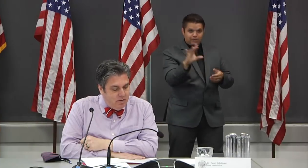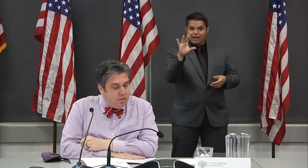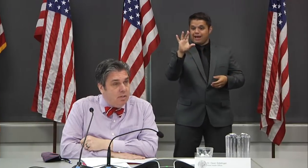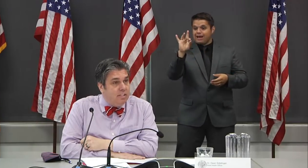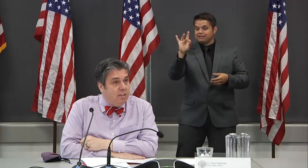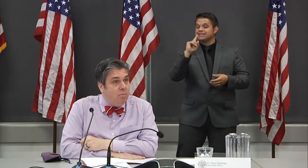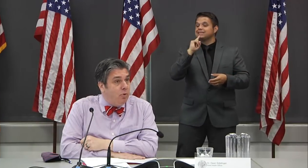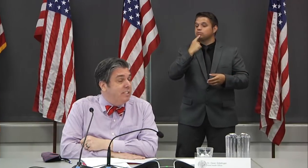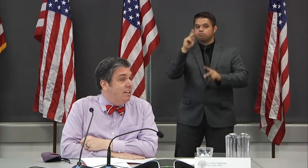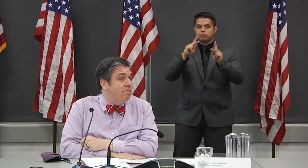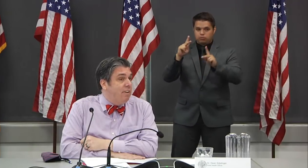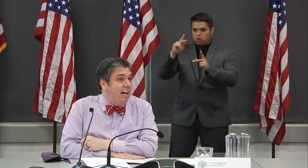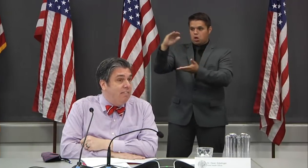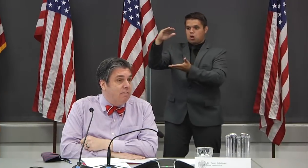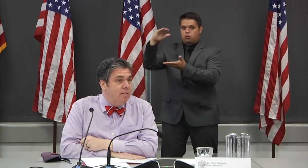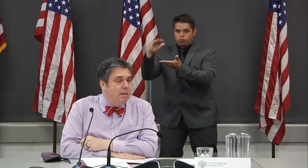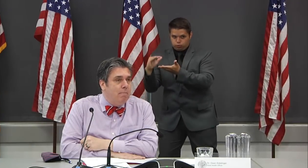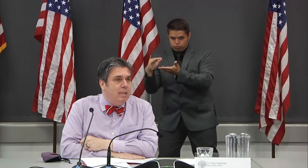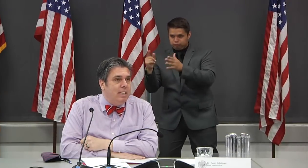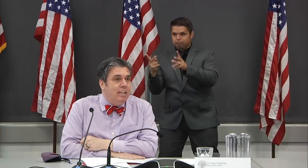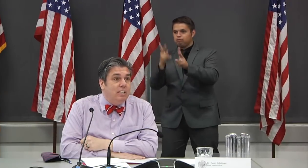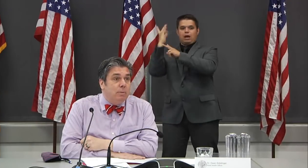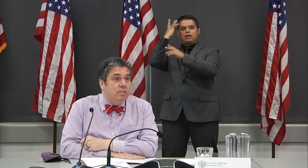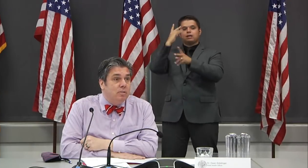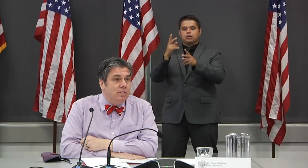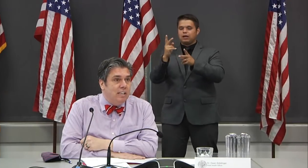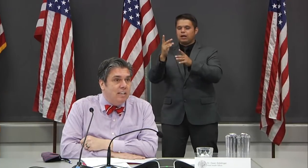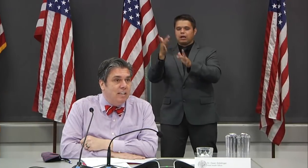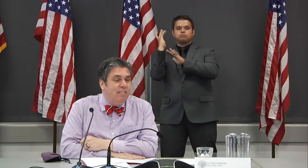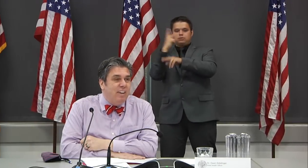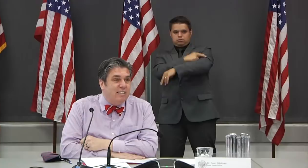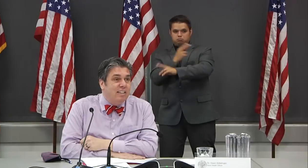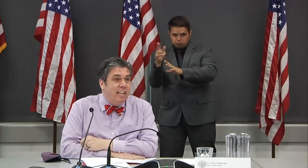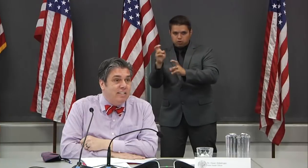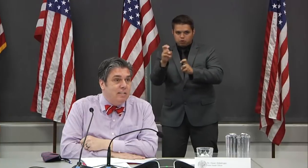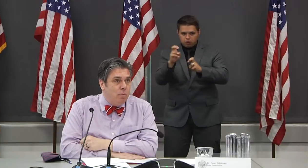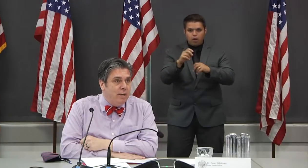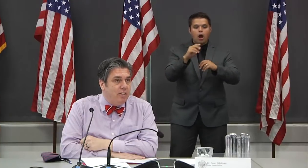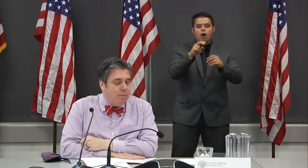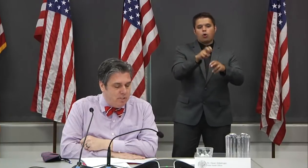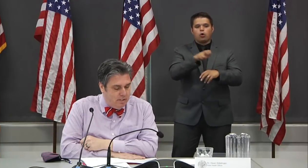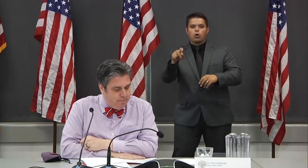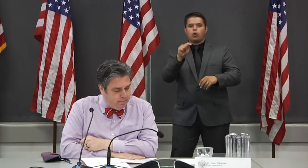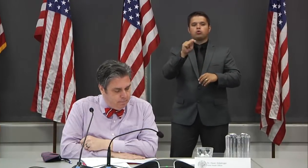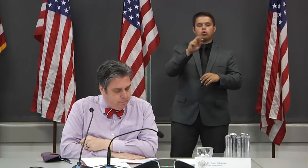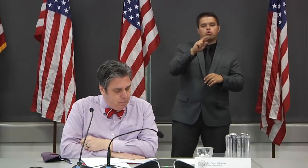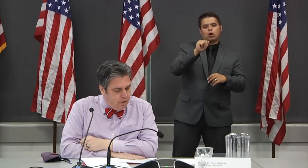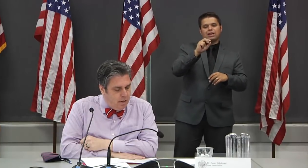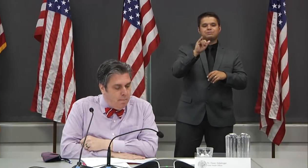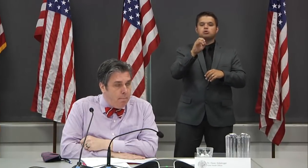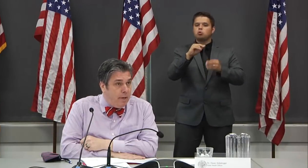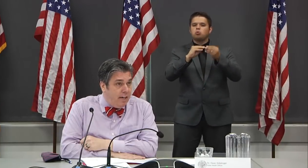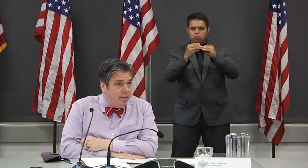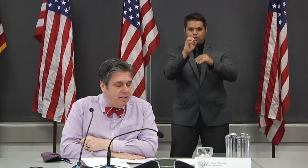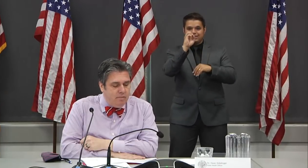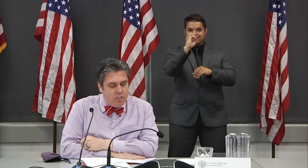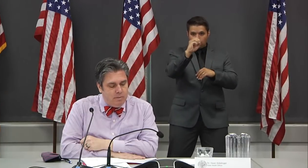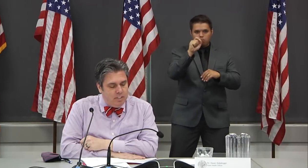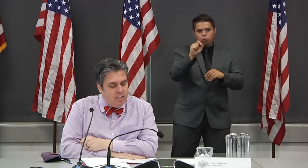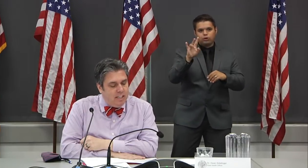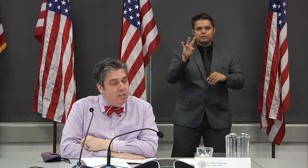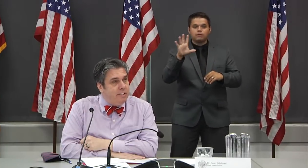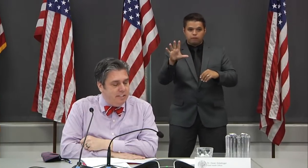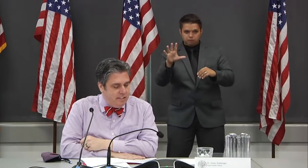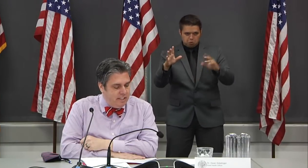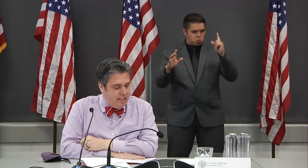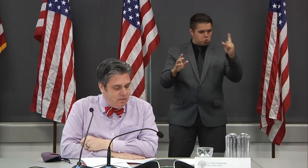rate down to 0.75, meaning each person who's sick infects less than 1 other person. But if